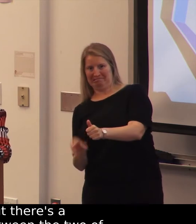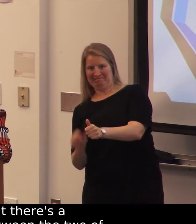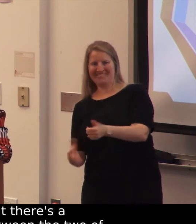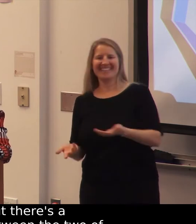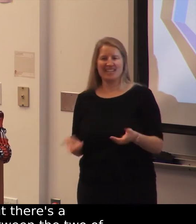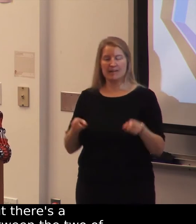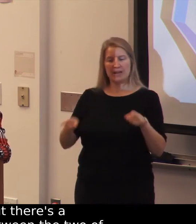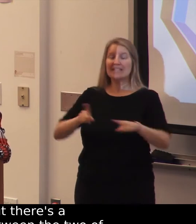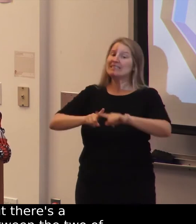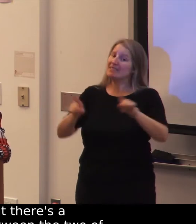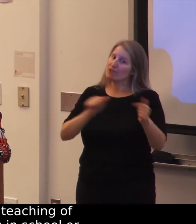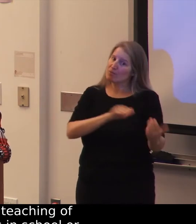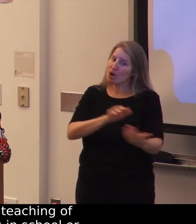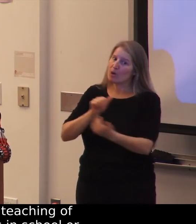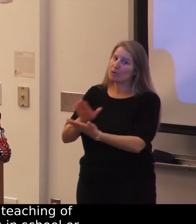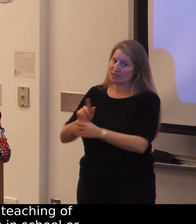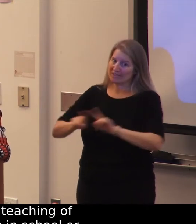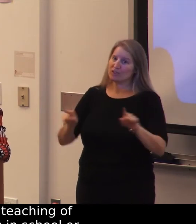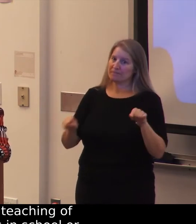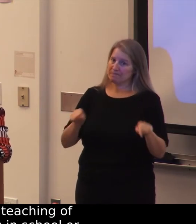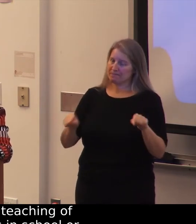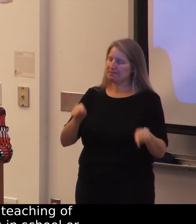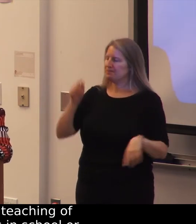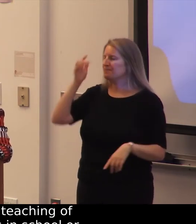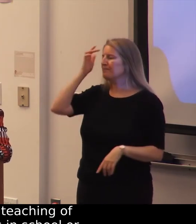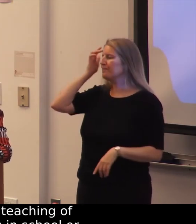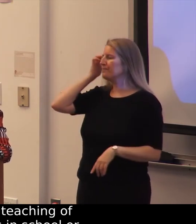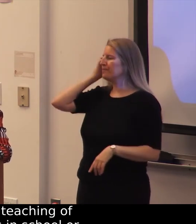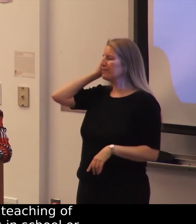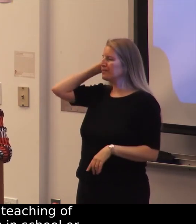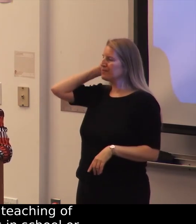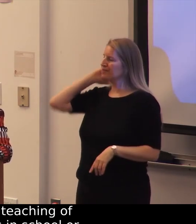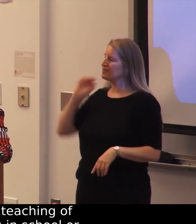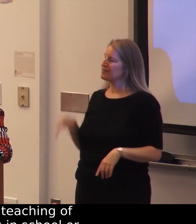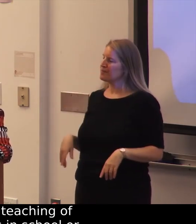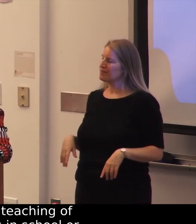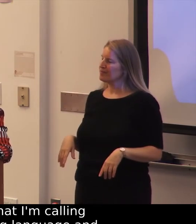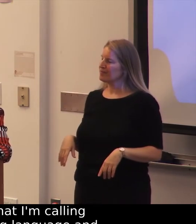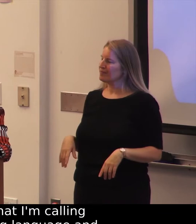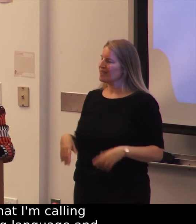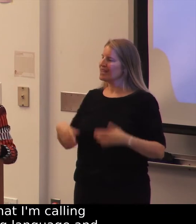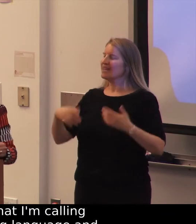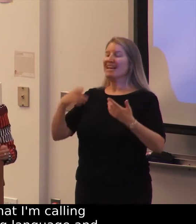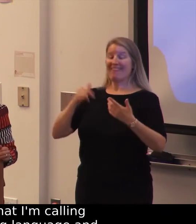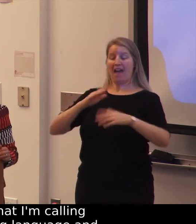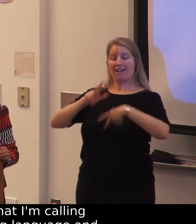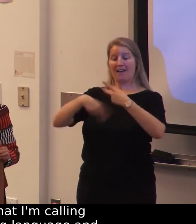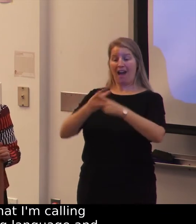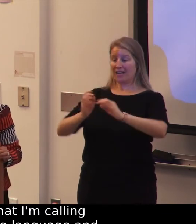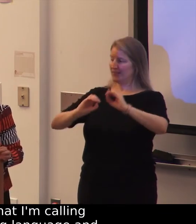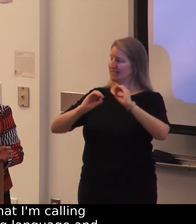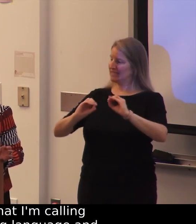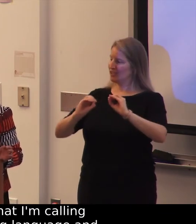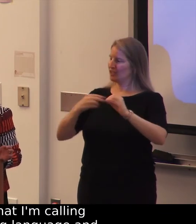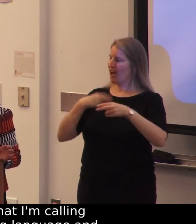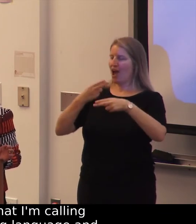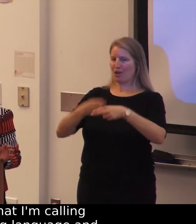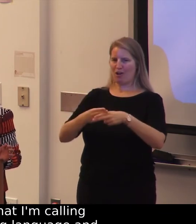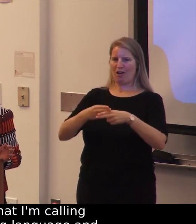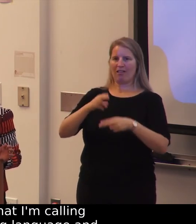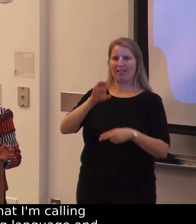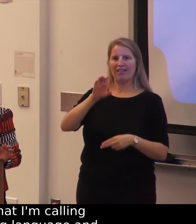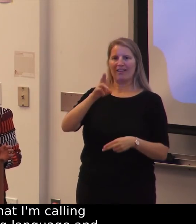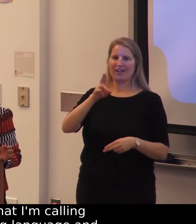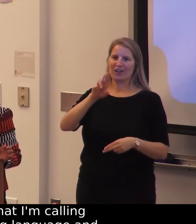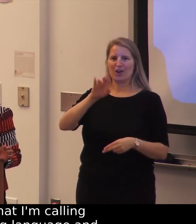difference between the two of those. So in every case, the teaching of languages in school or school-like settings involves what I'm calling